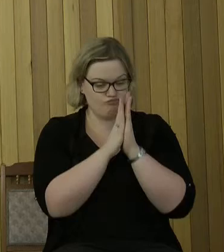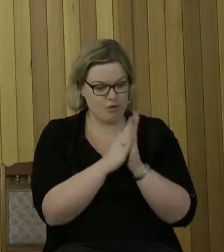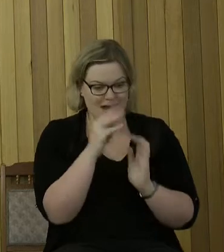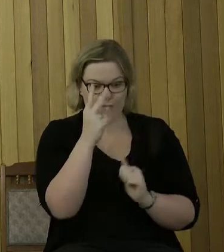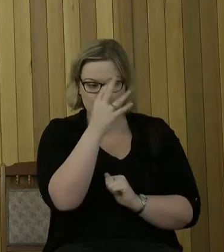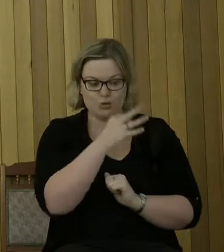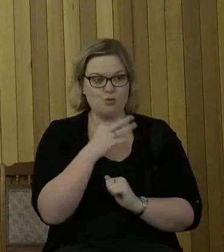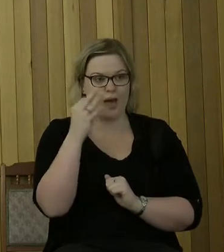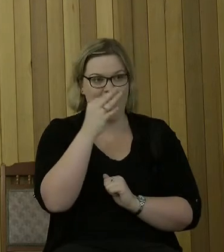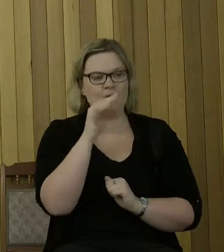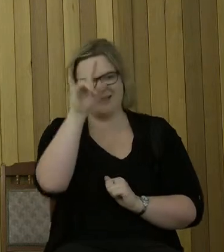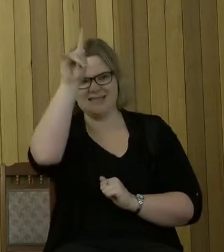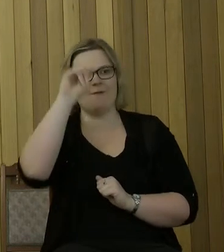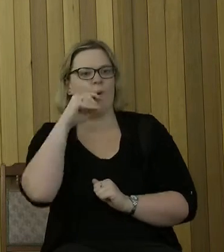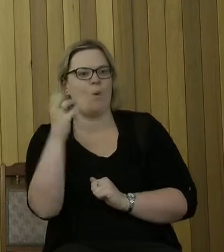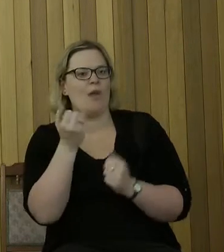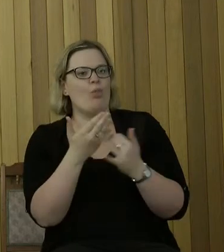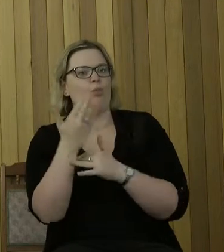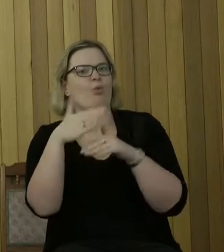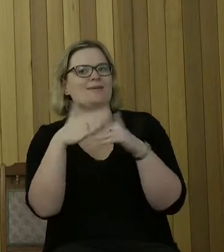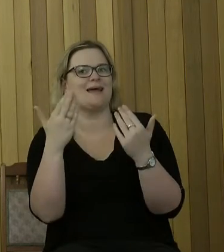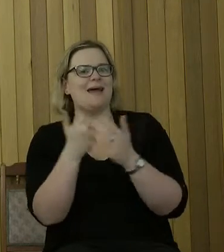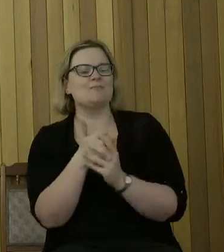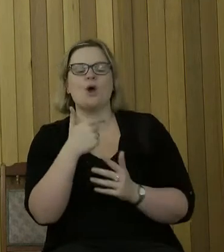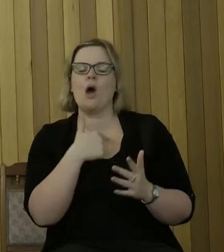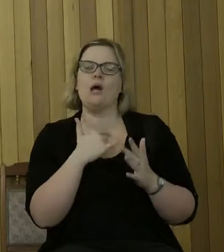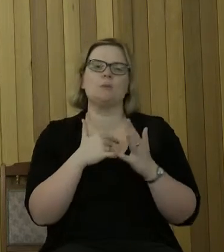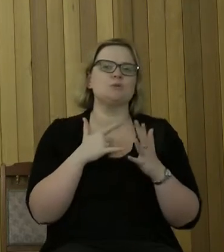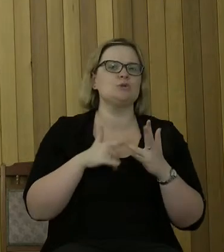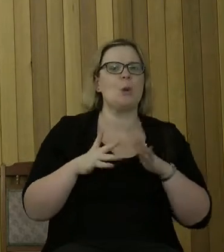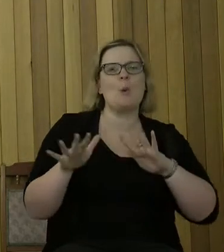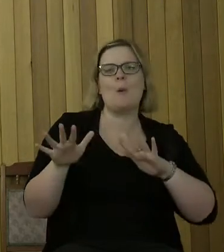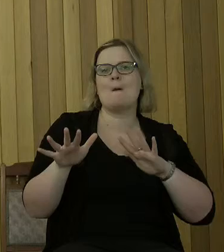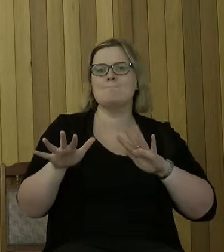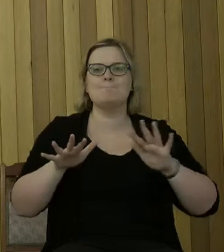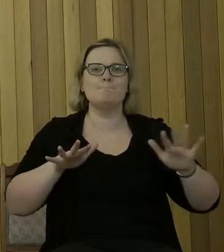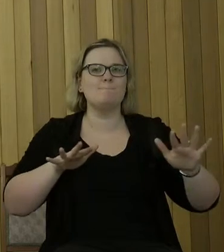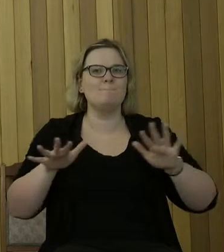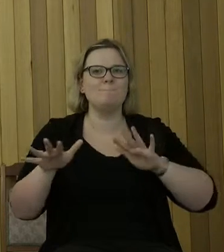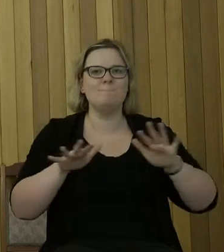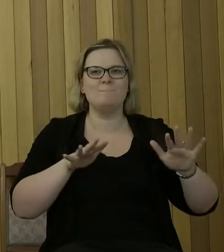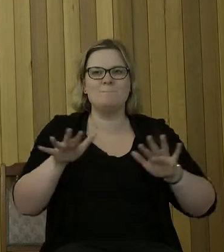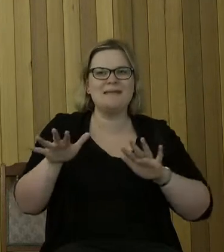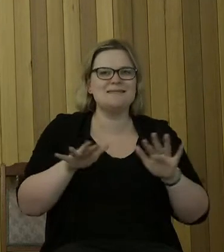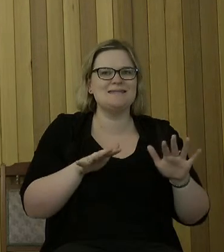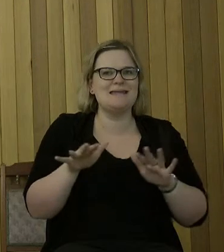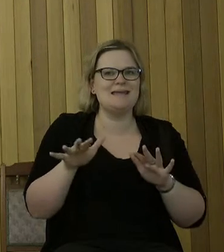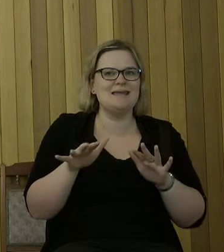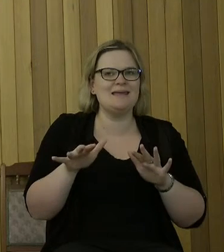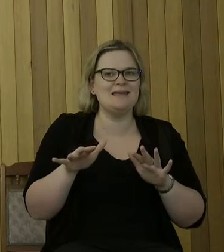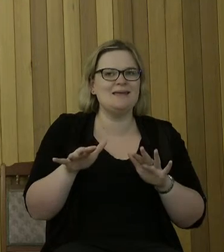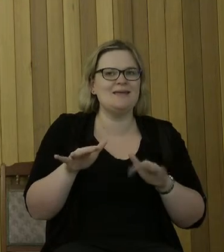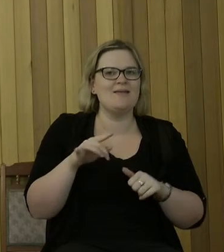day. I have so much business that I cannot get on without spending 3 hours